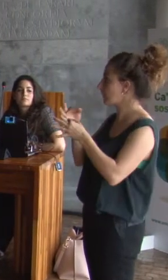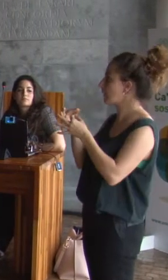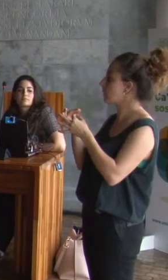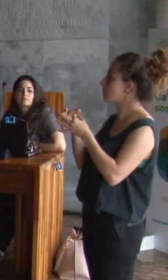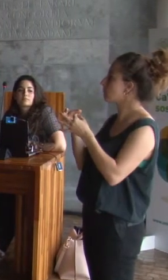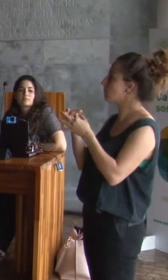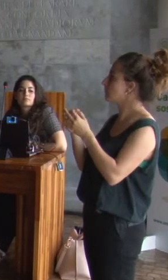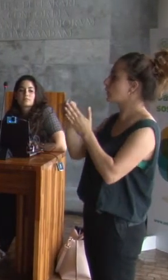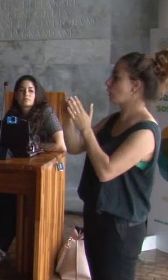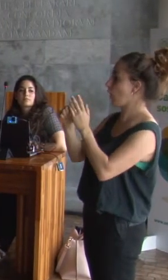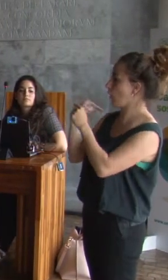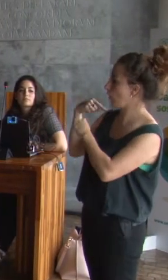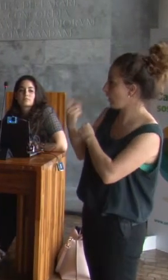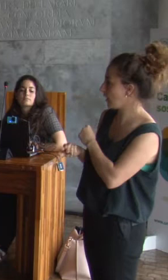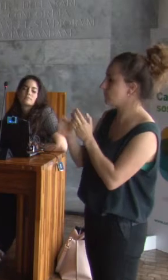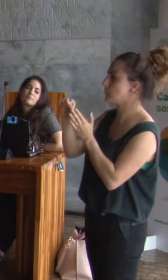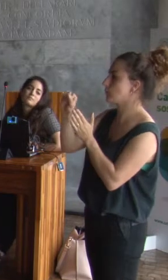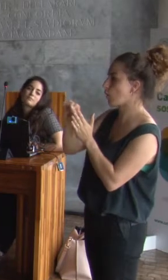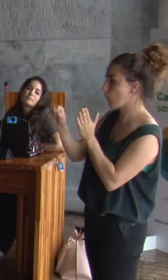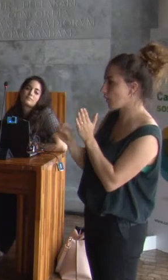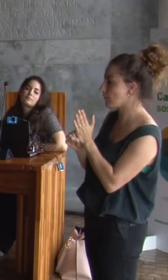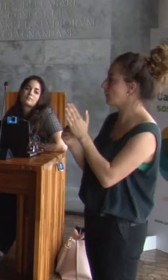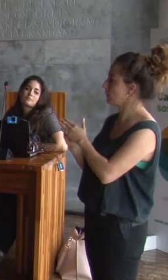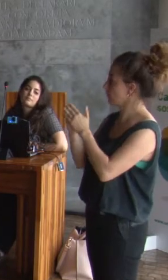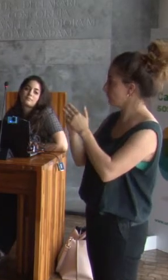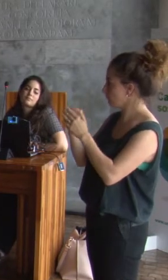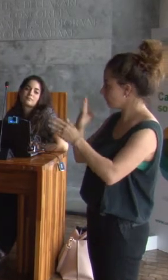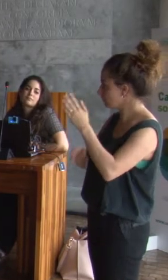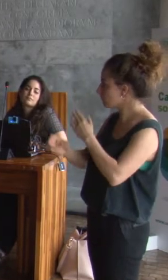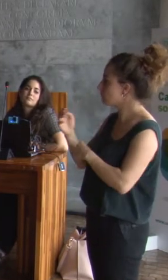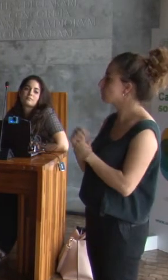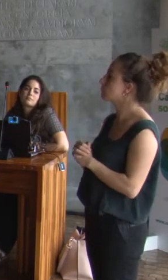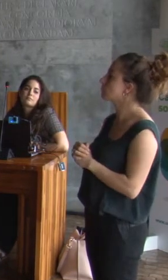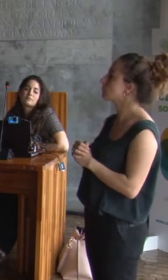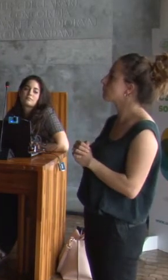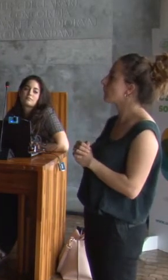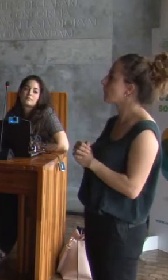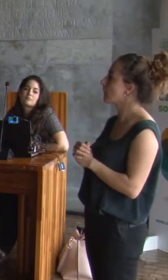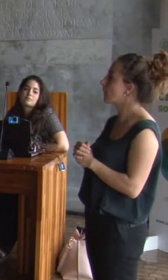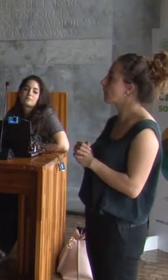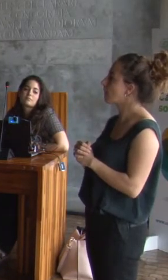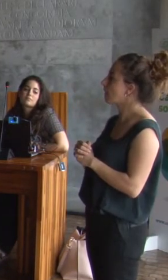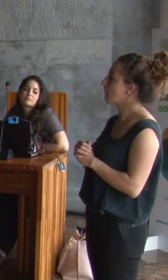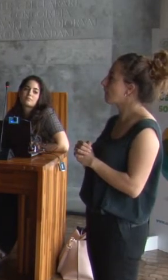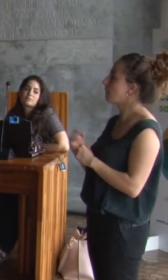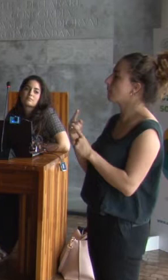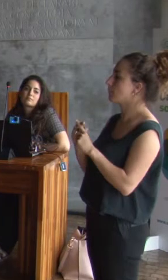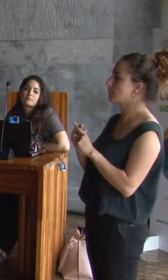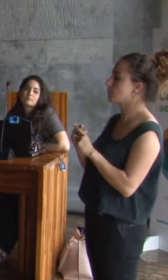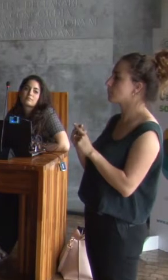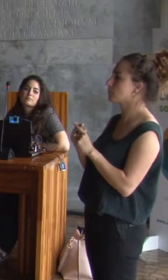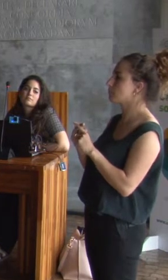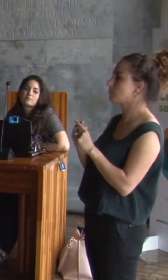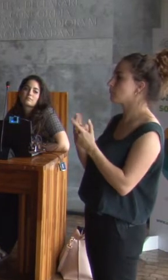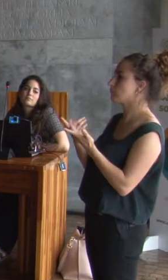between disabilities and sustainable development, a general framework for disability and inclusion, and then